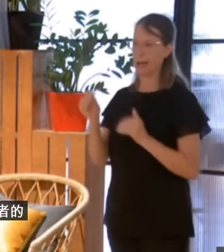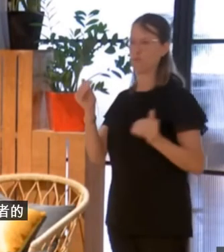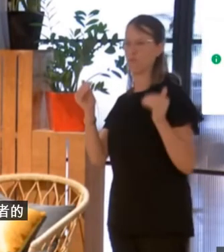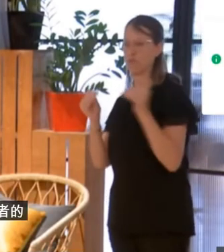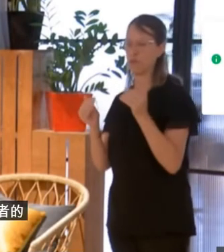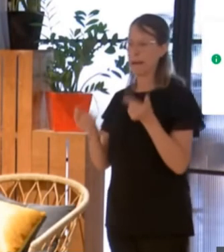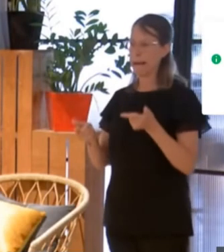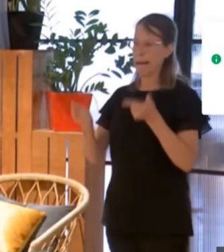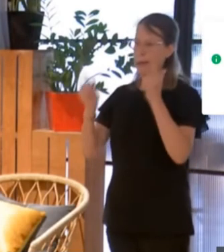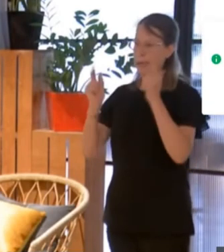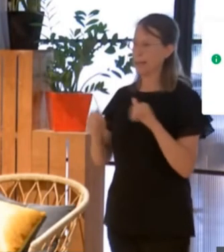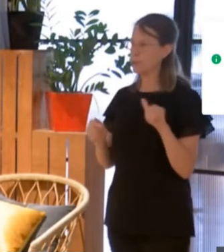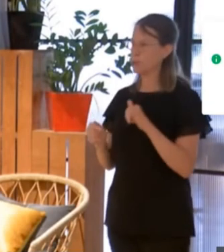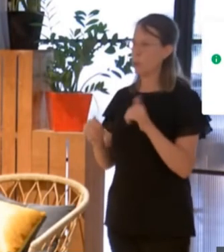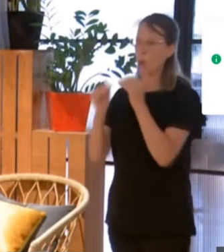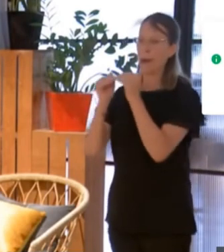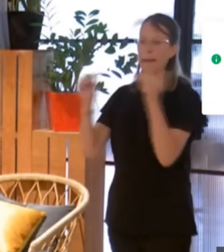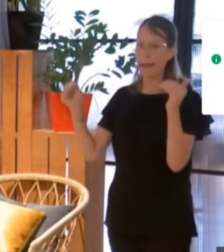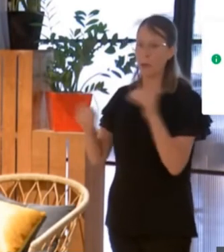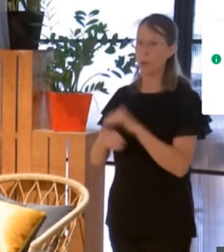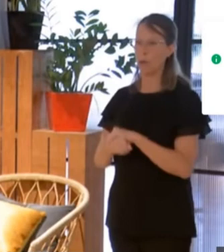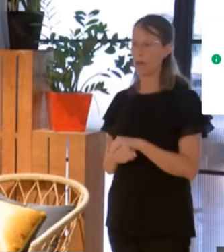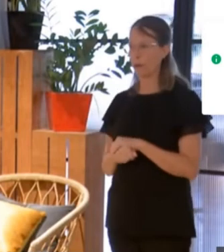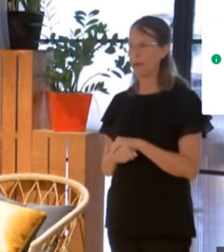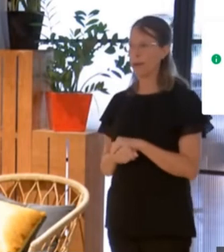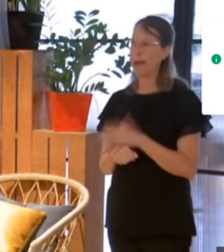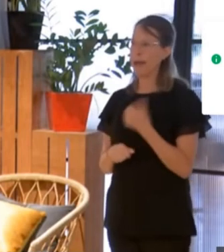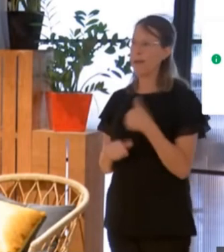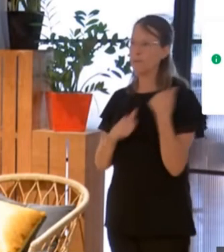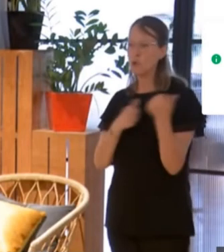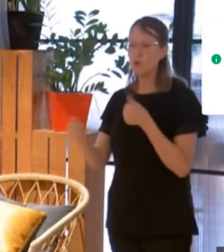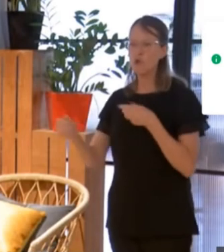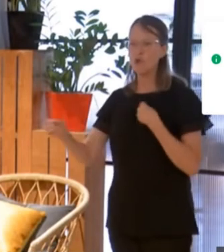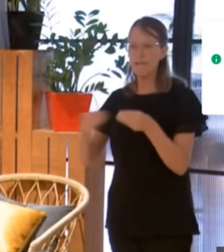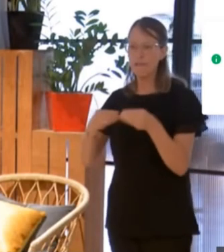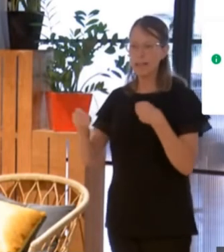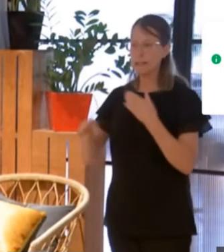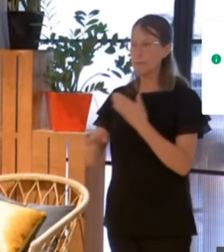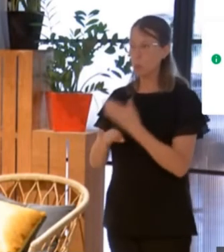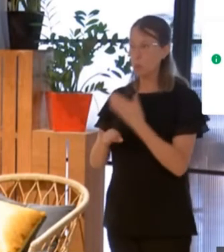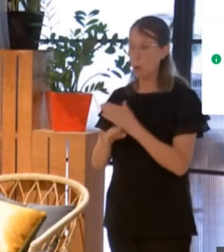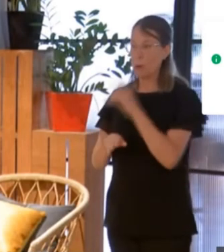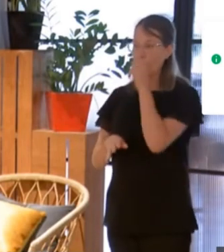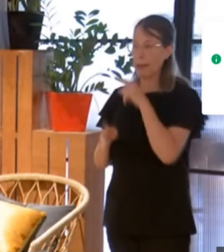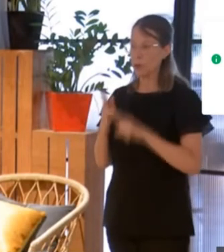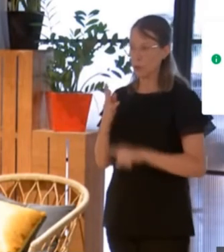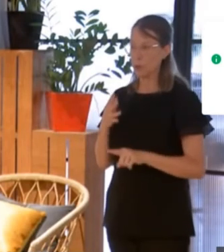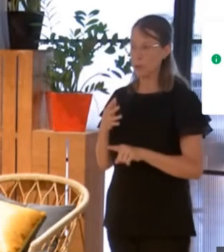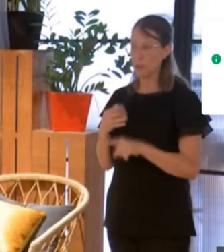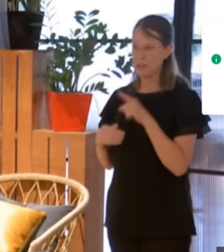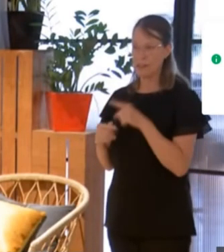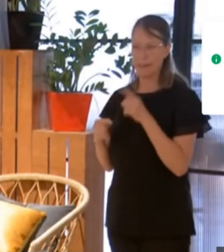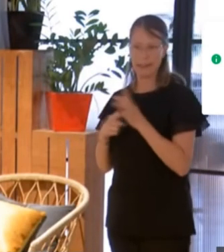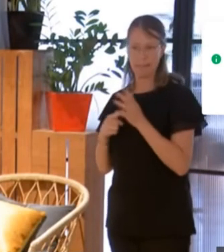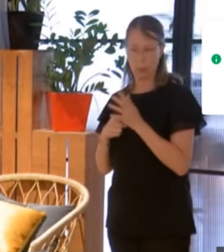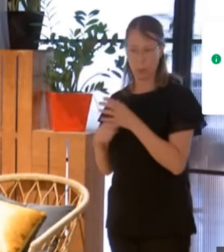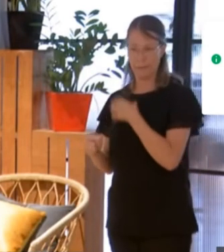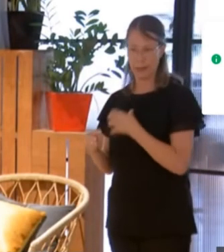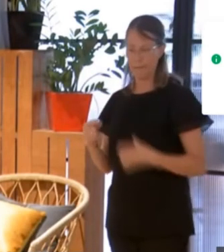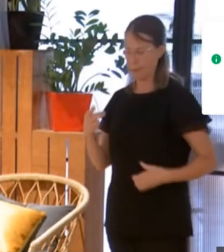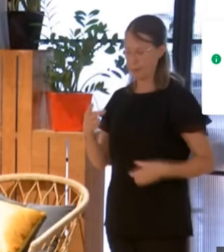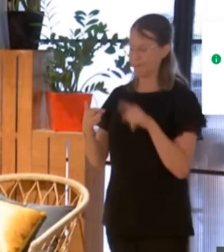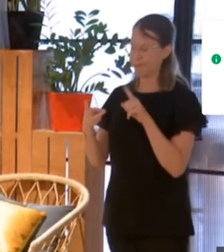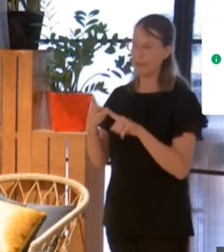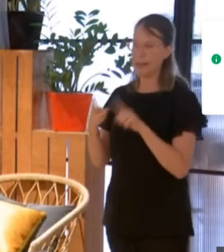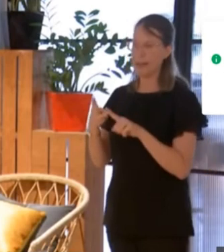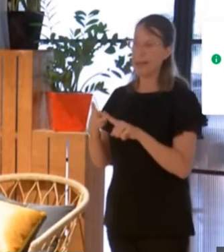equal contributors, and where there's good flexible work that's equally available to the state's workers as it is anywhere else. So government as employer, government as